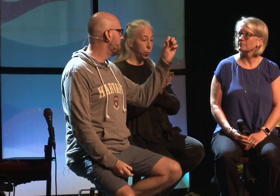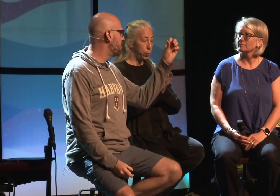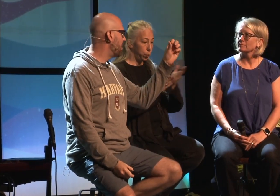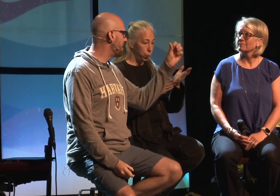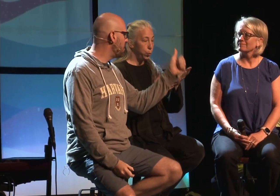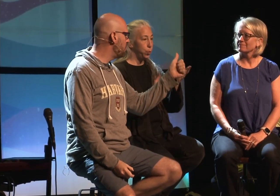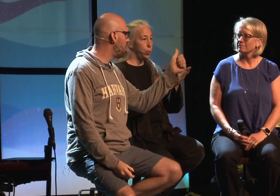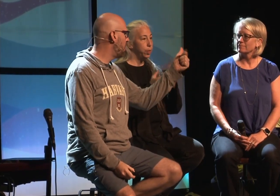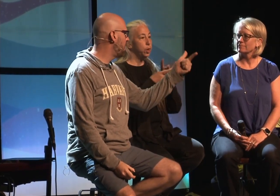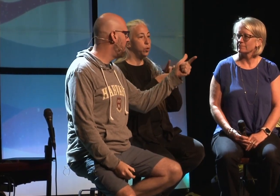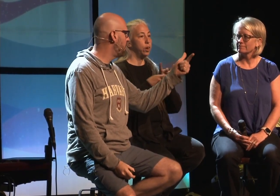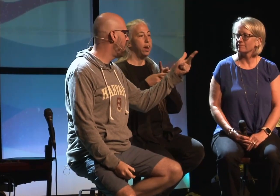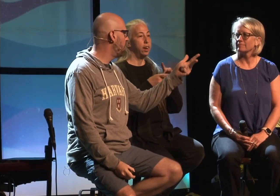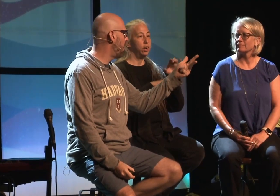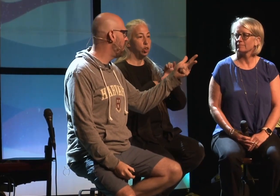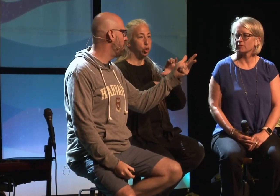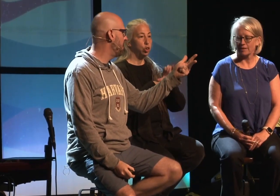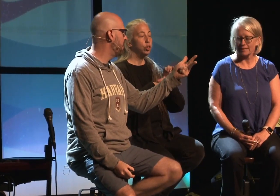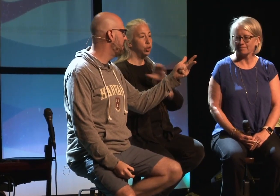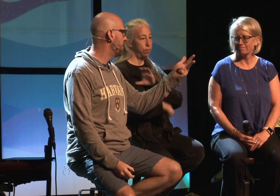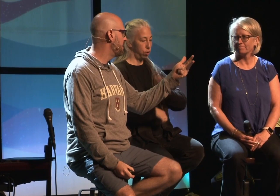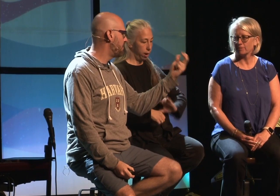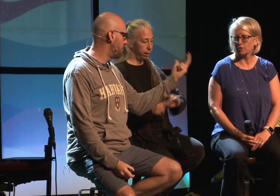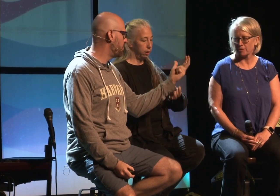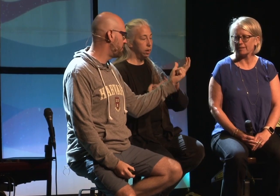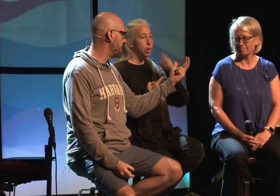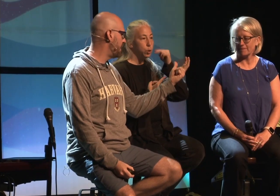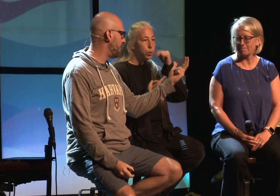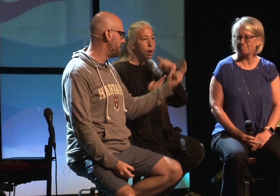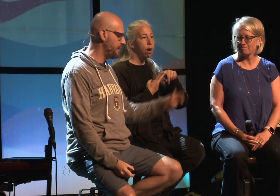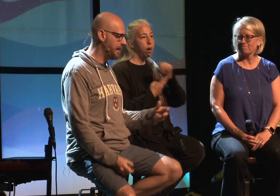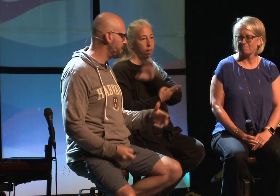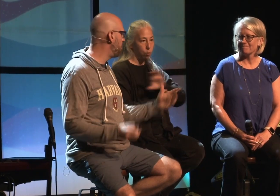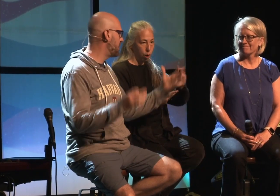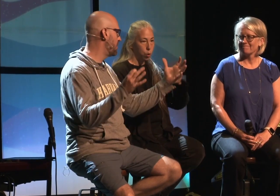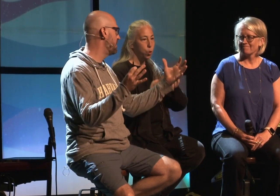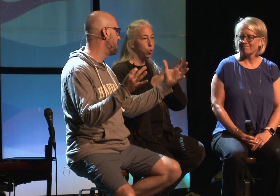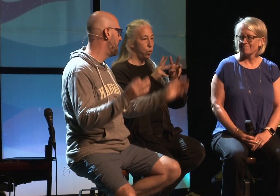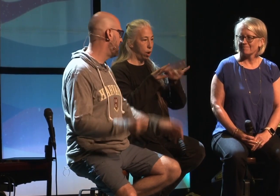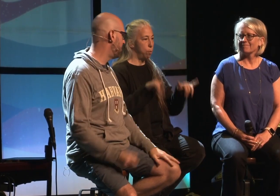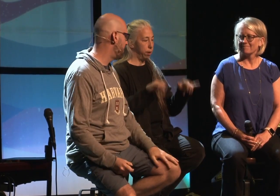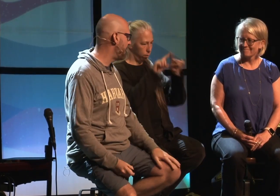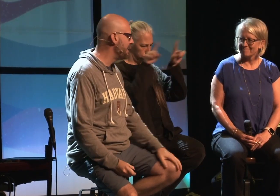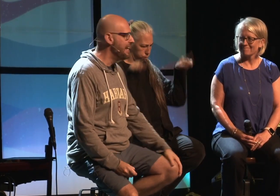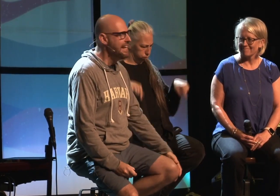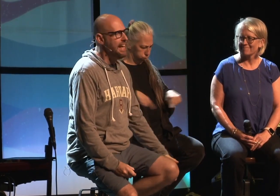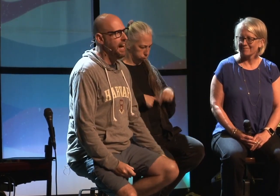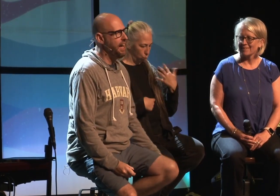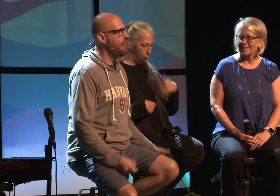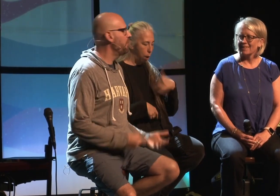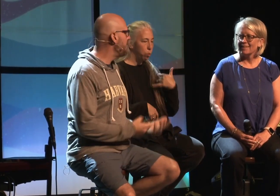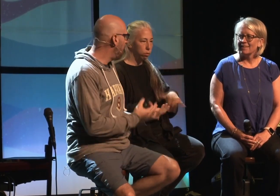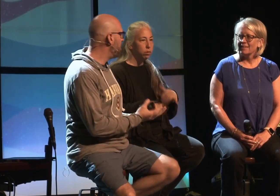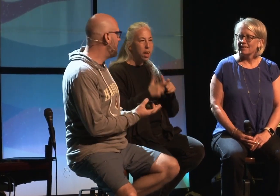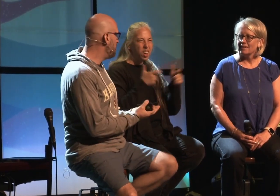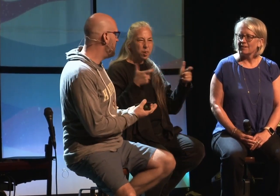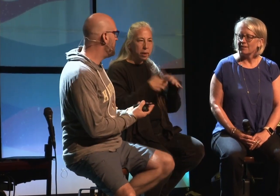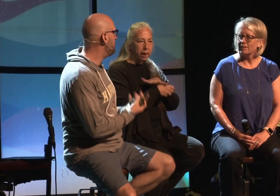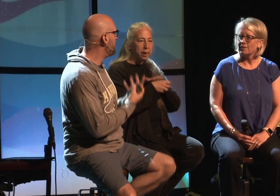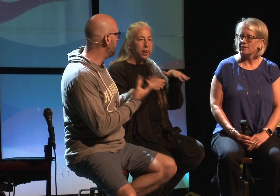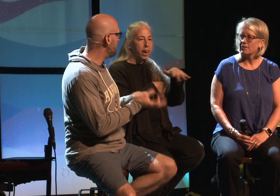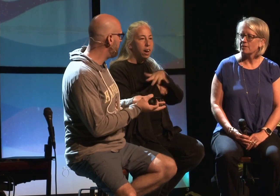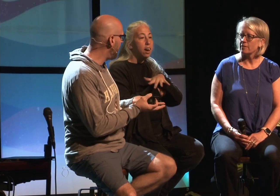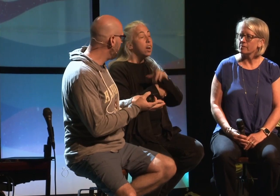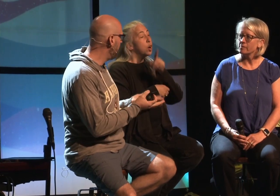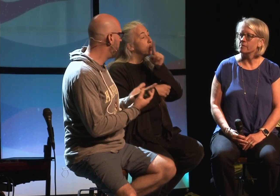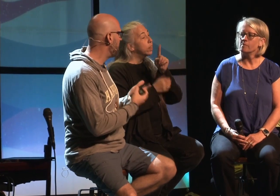throughout, Utah, Colorado, Wyoming, those 3 states. That's a big chunk of geography, right? And really helping communities